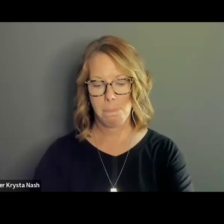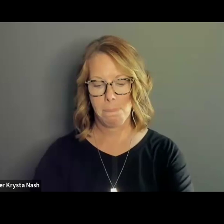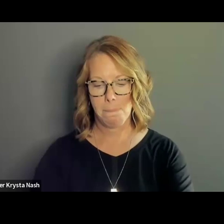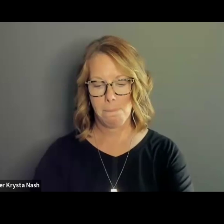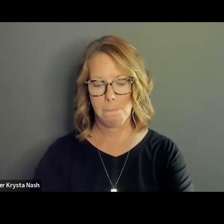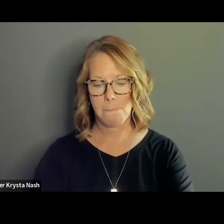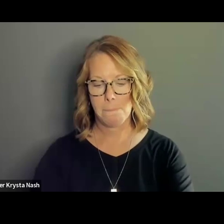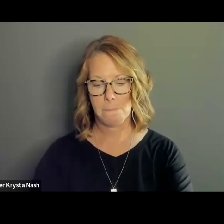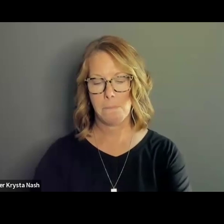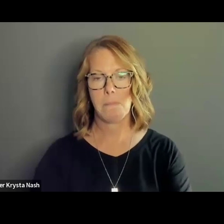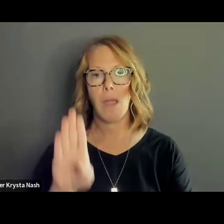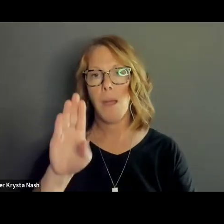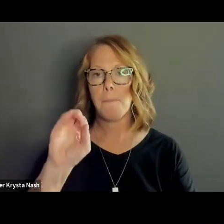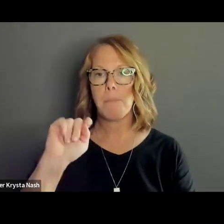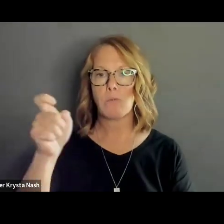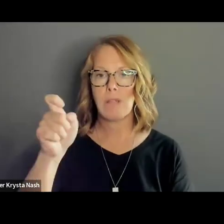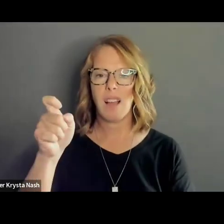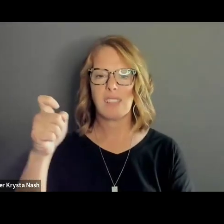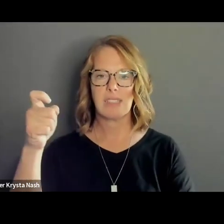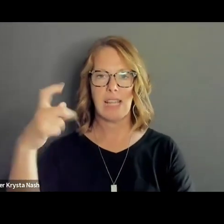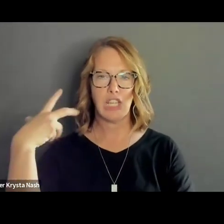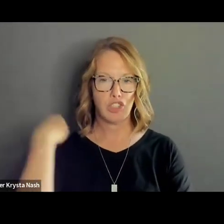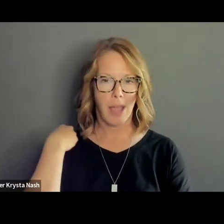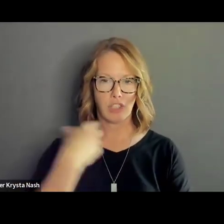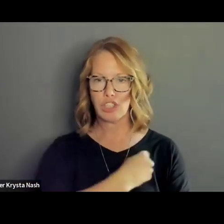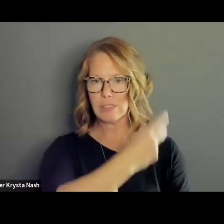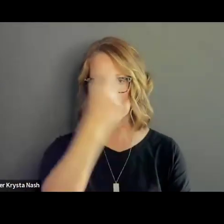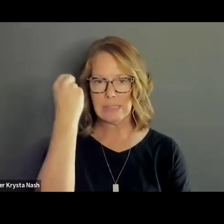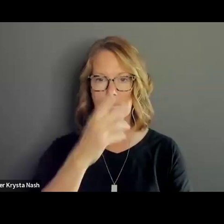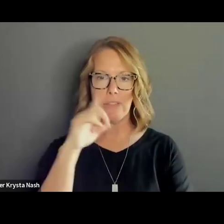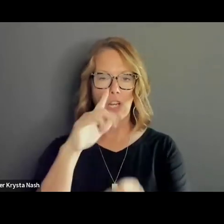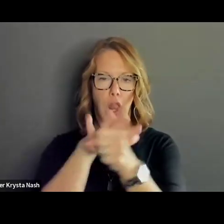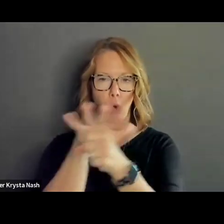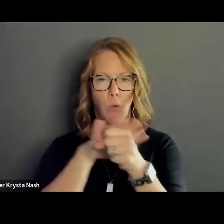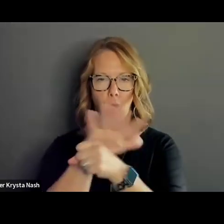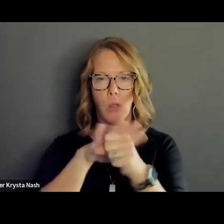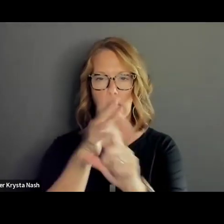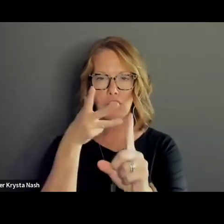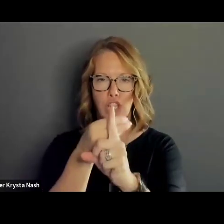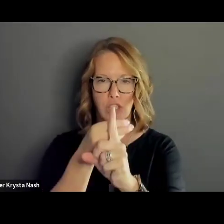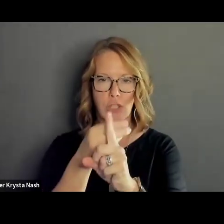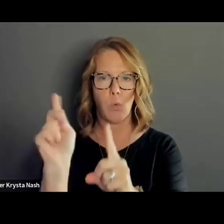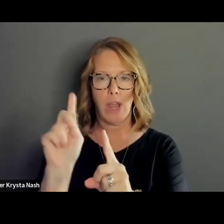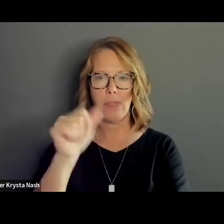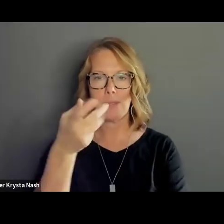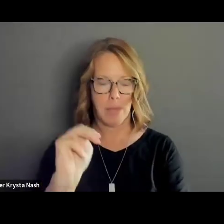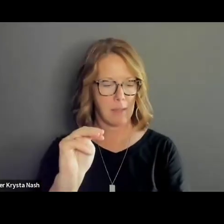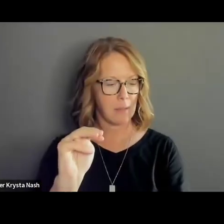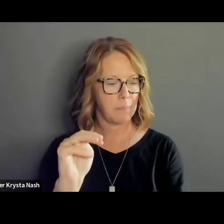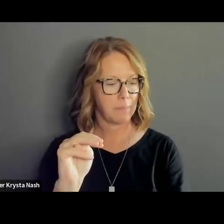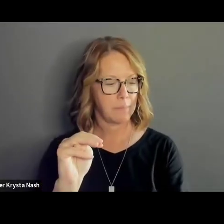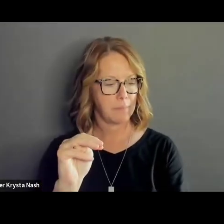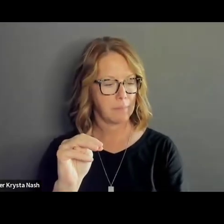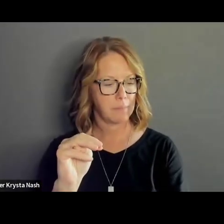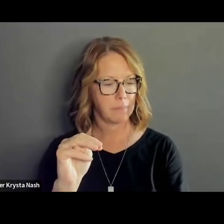Botox injections because it doesn't go throughout your whole body. It stays locally where the spasms are.